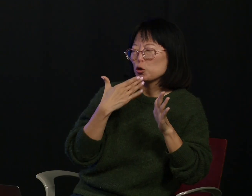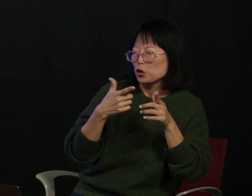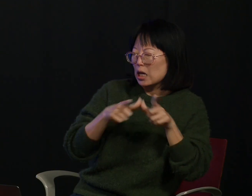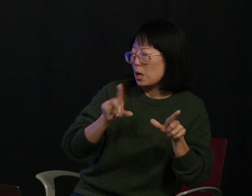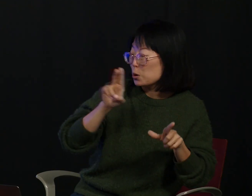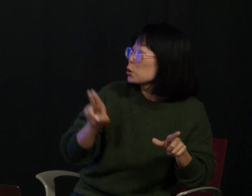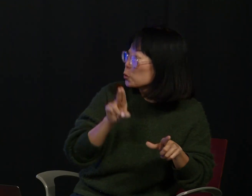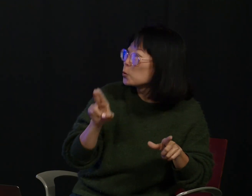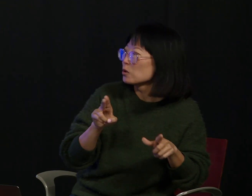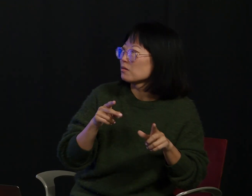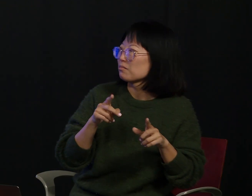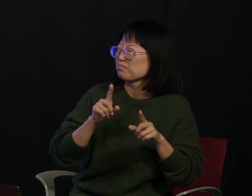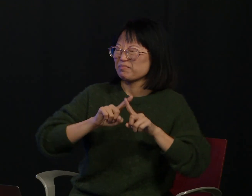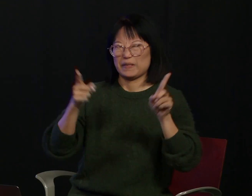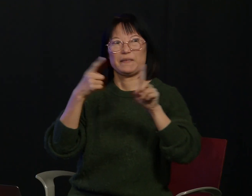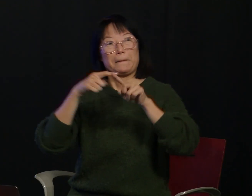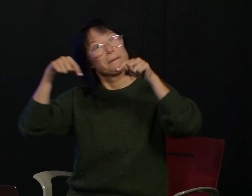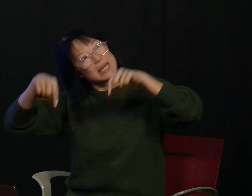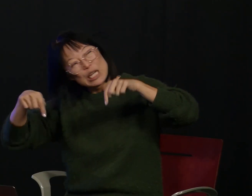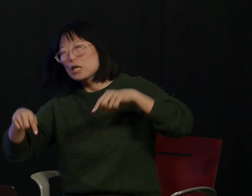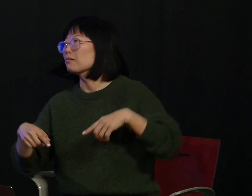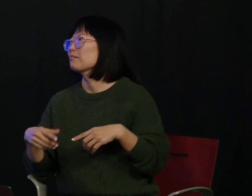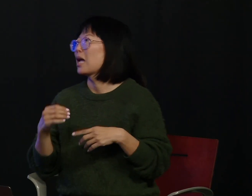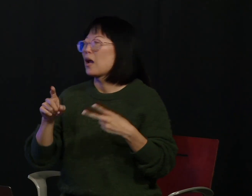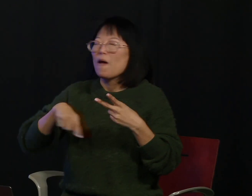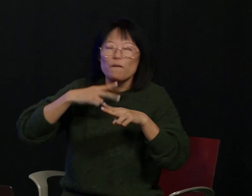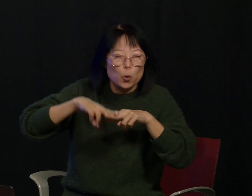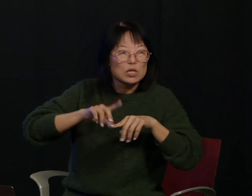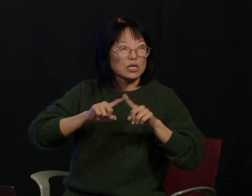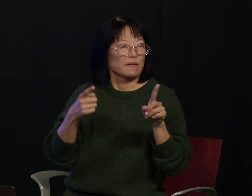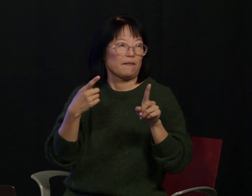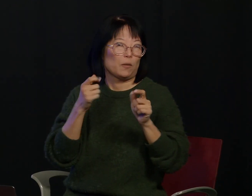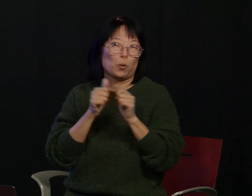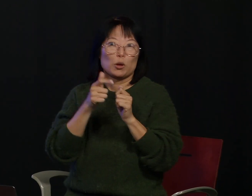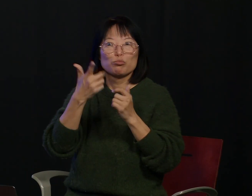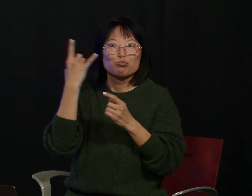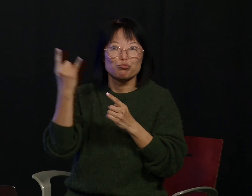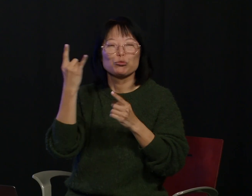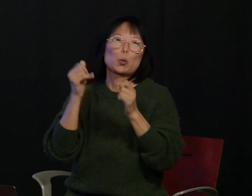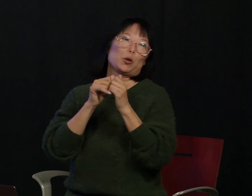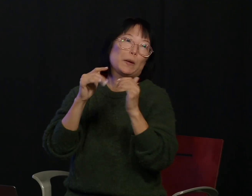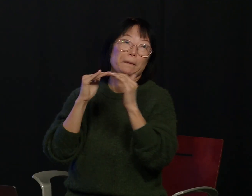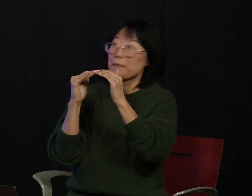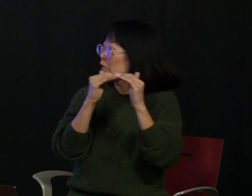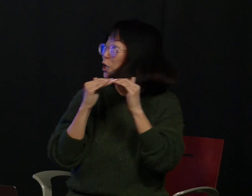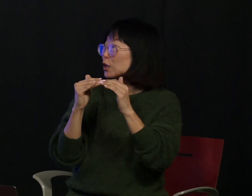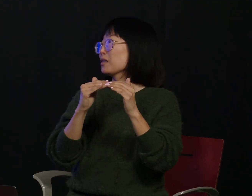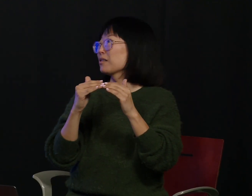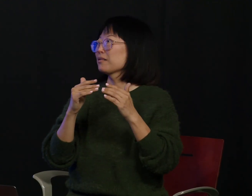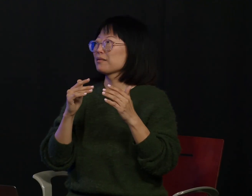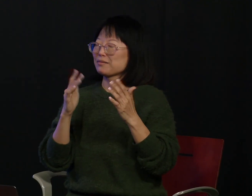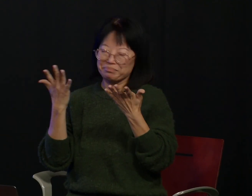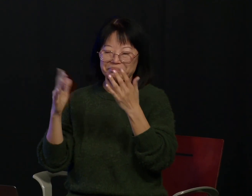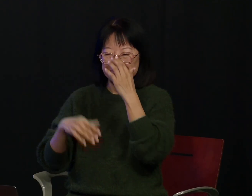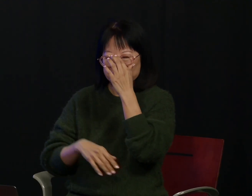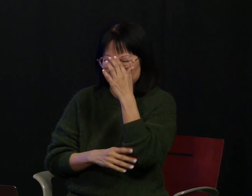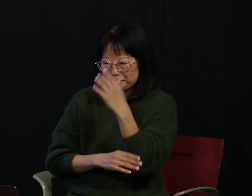where that can be different. Of course, different from, with your peers when you're hanging out is